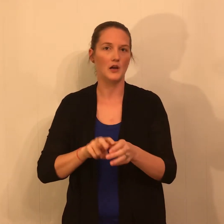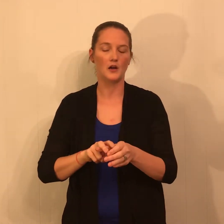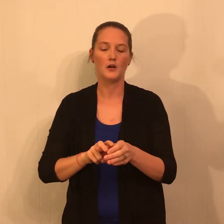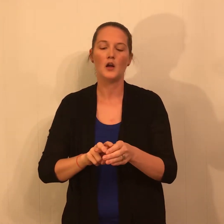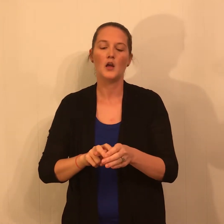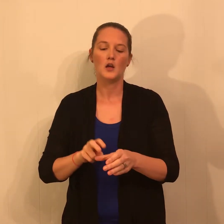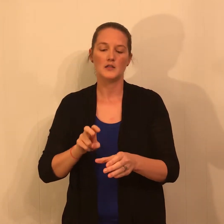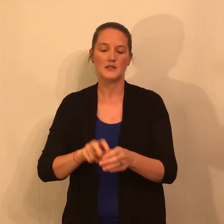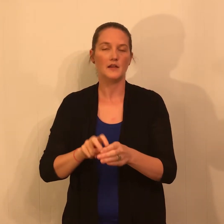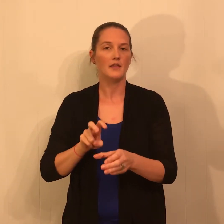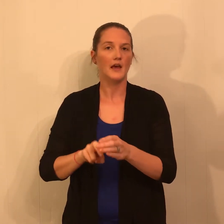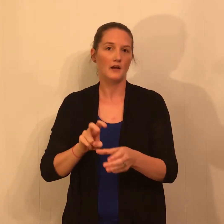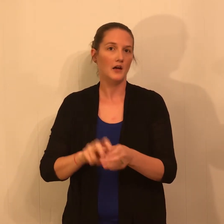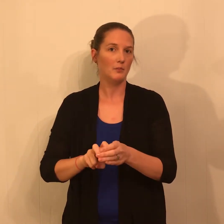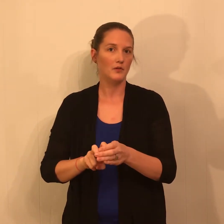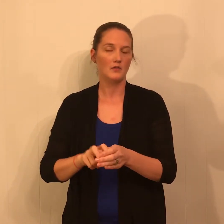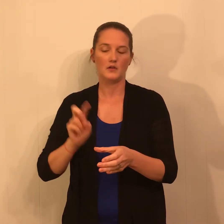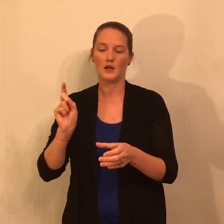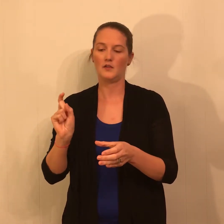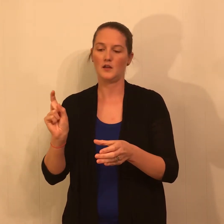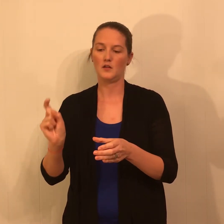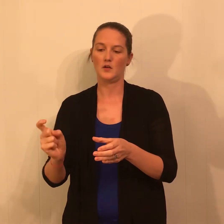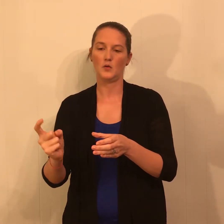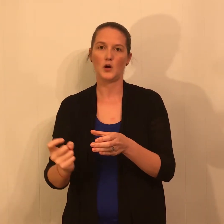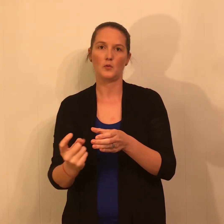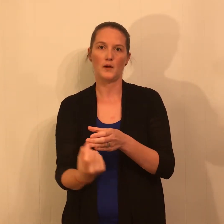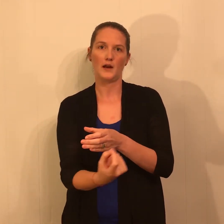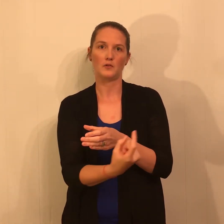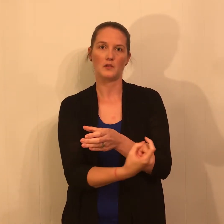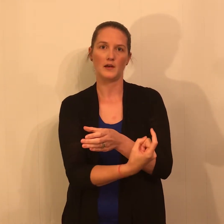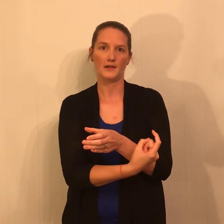chair, set that up and then do around like that.